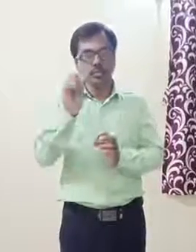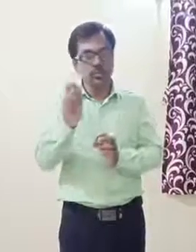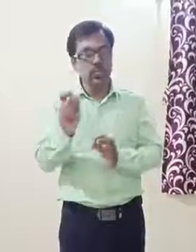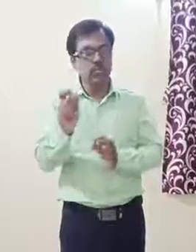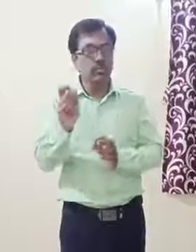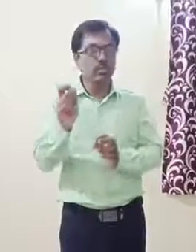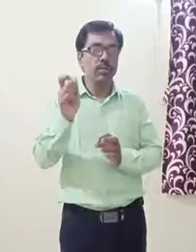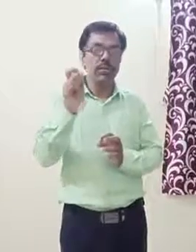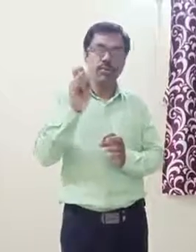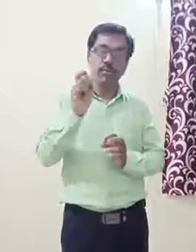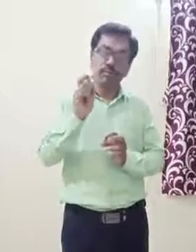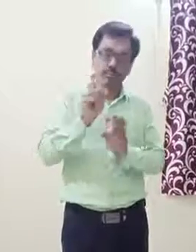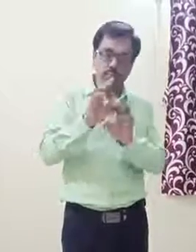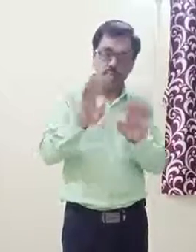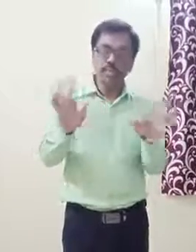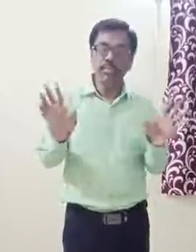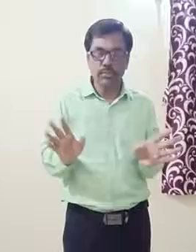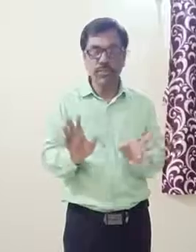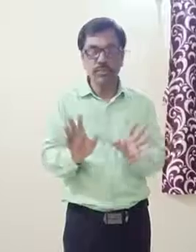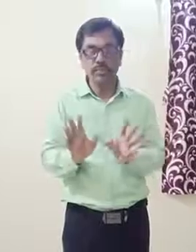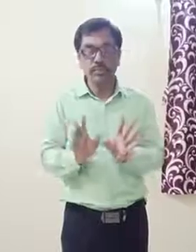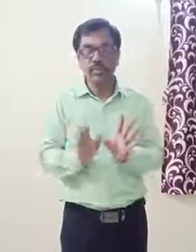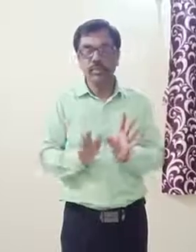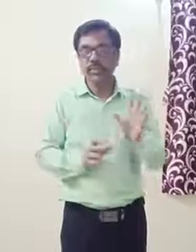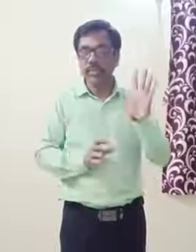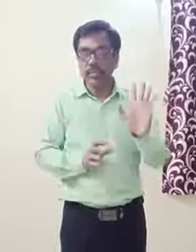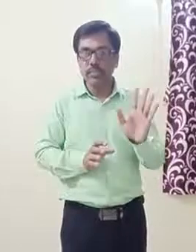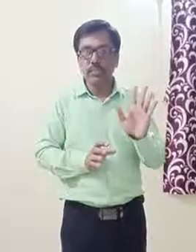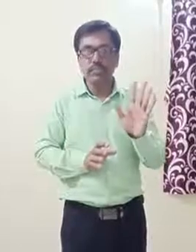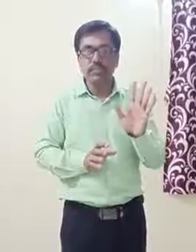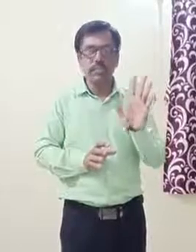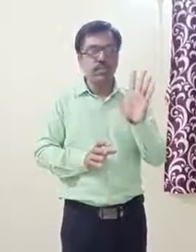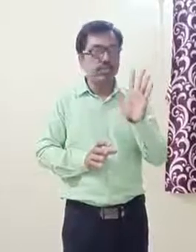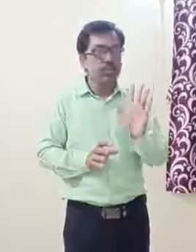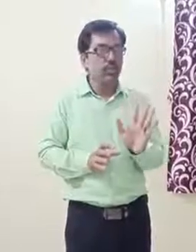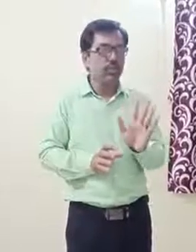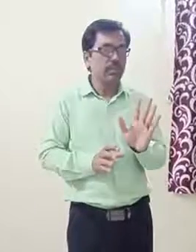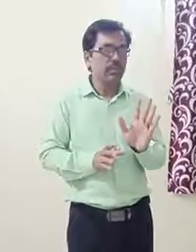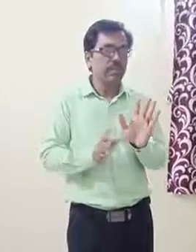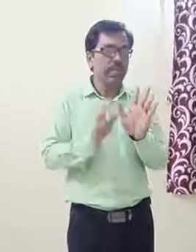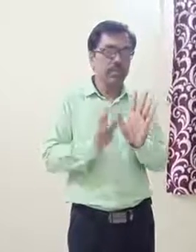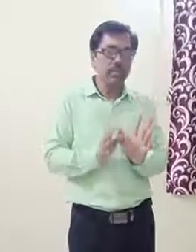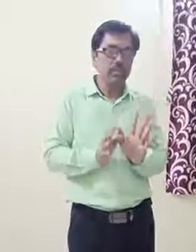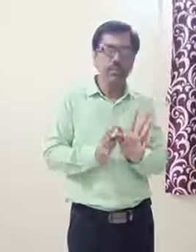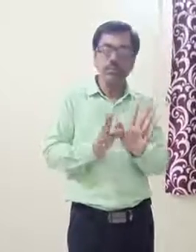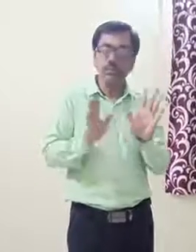rule was not fully satisfied. So in this way, in this topic, we have covered 4